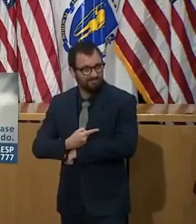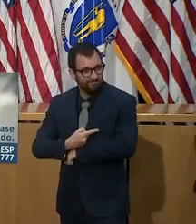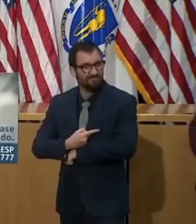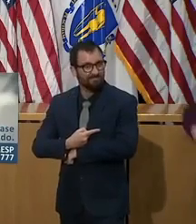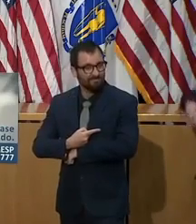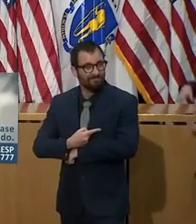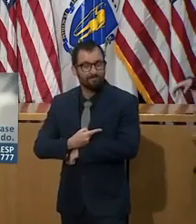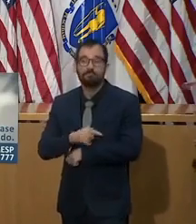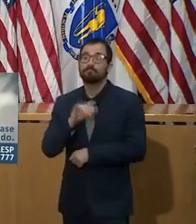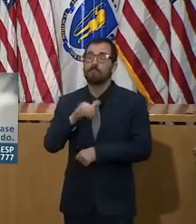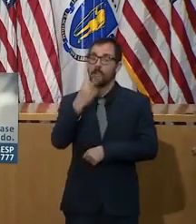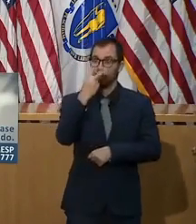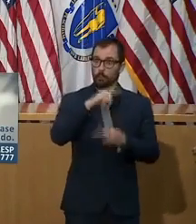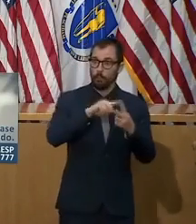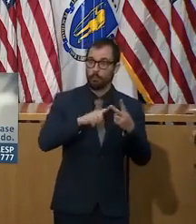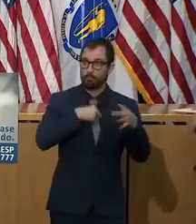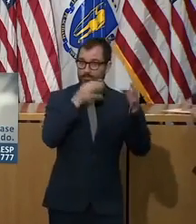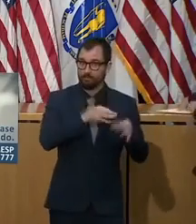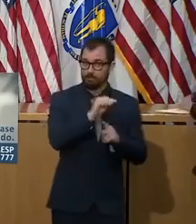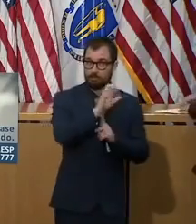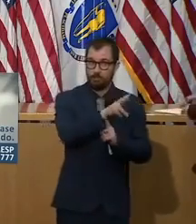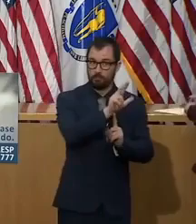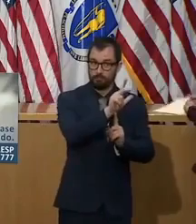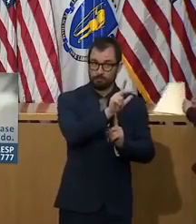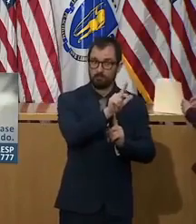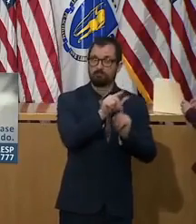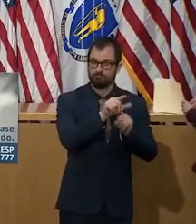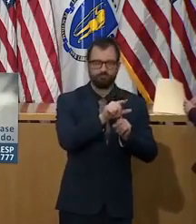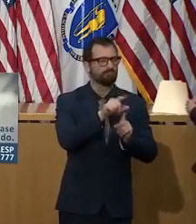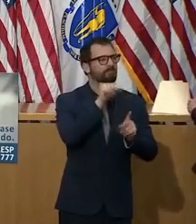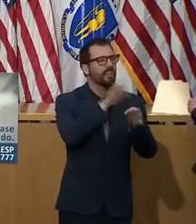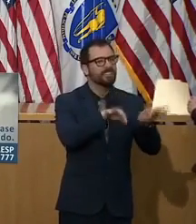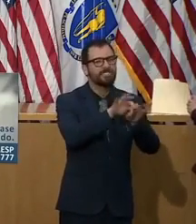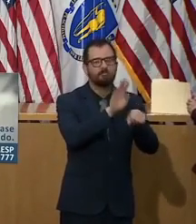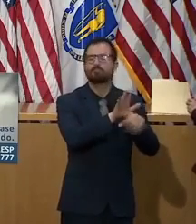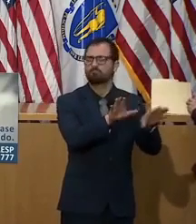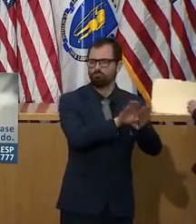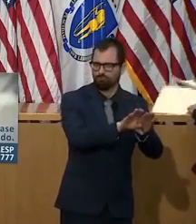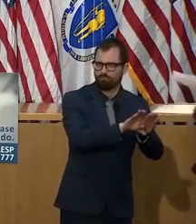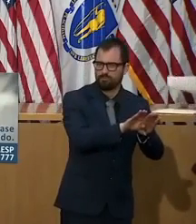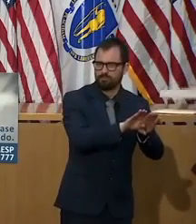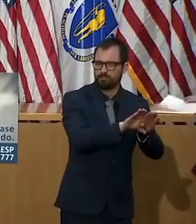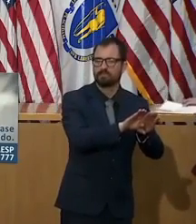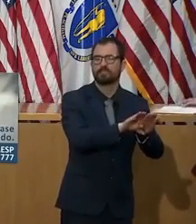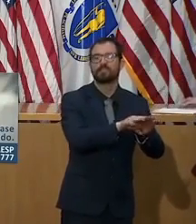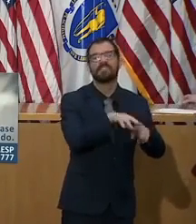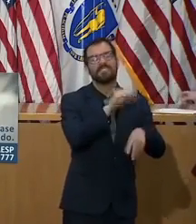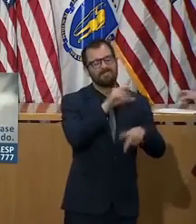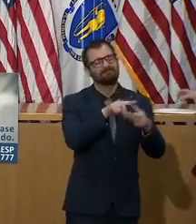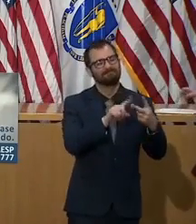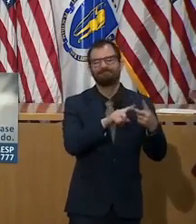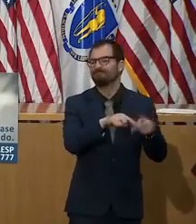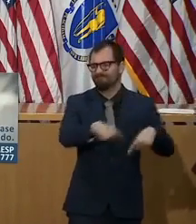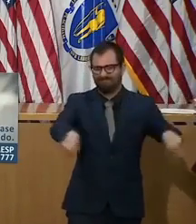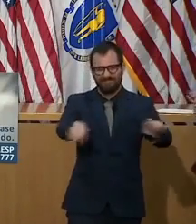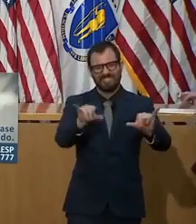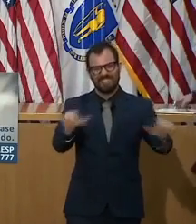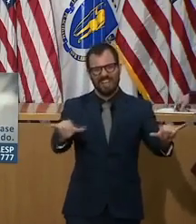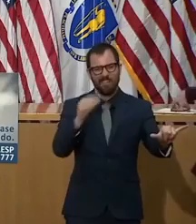of COVID-19 and coronavirus. We know that those decisions have brought with them their own